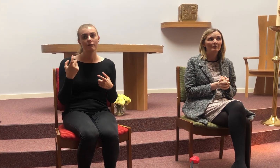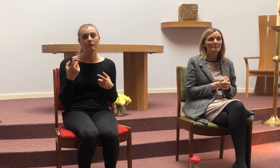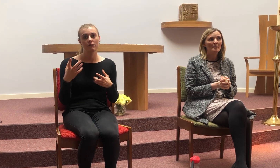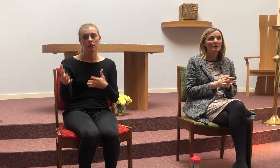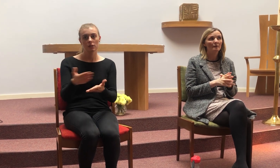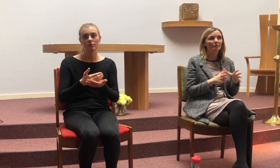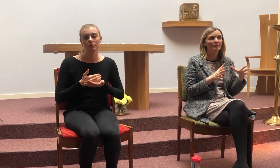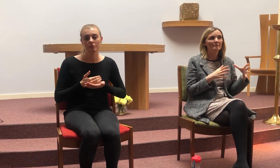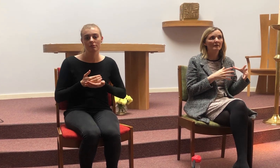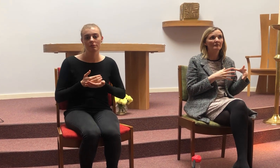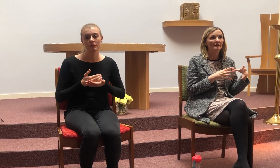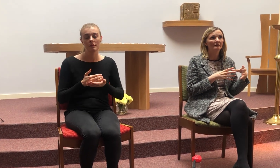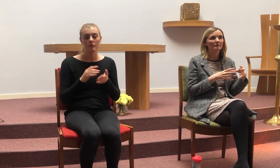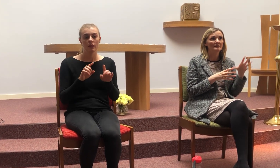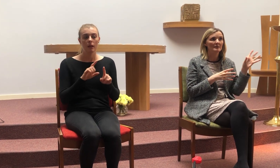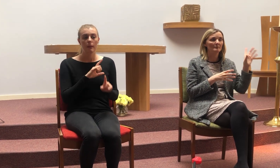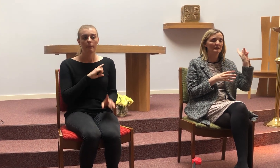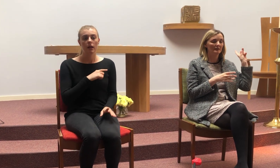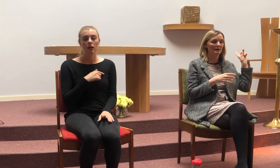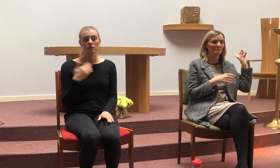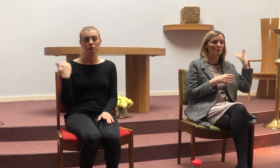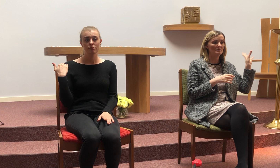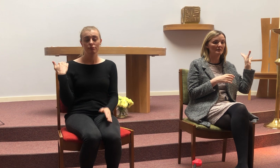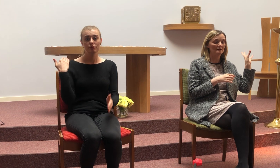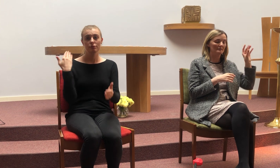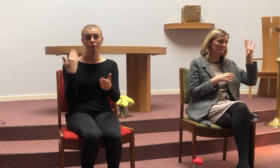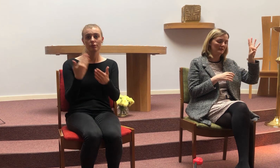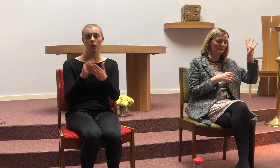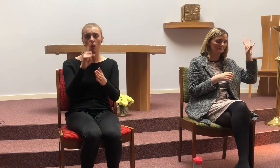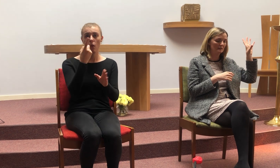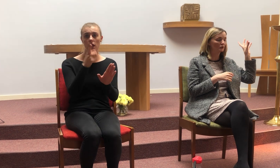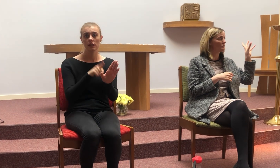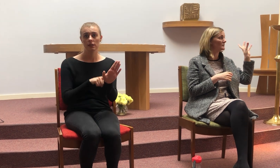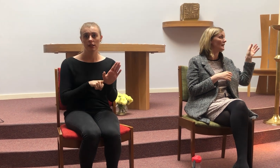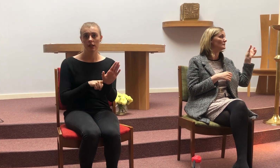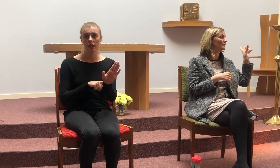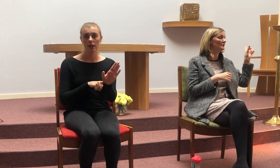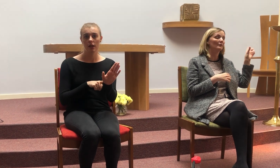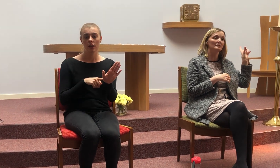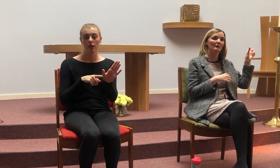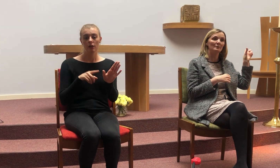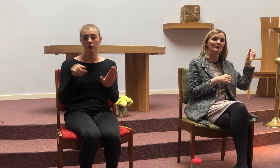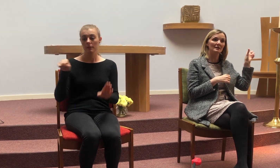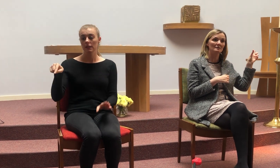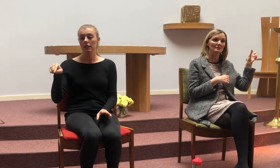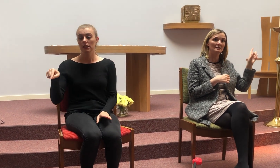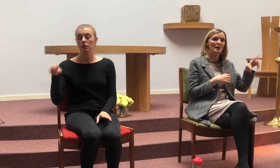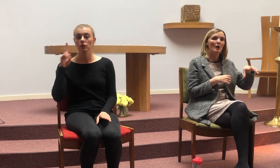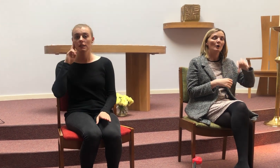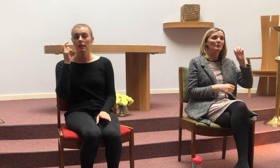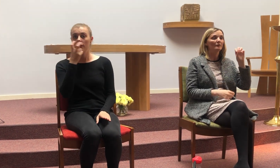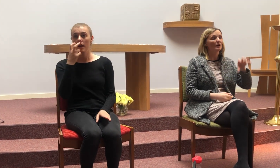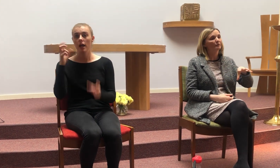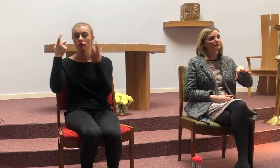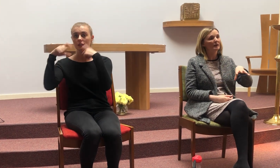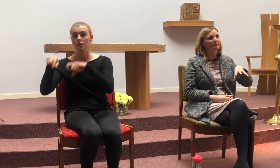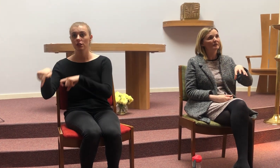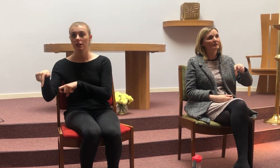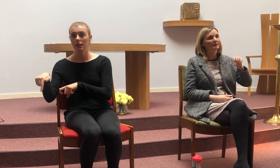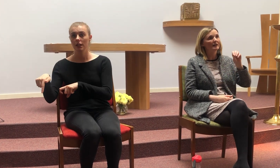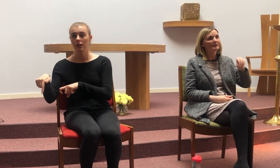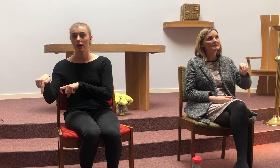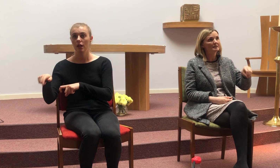have gone from having, for example, in our boarding, or in St. Joseph's House for deaf and deaf-blind adults, we've gone